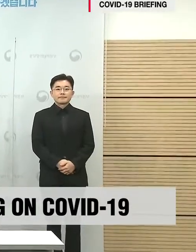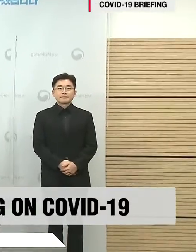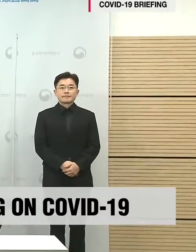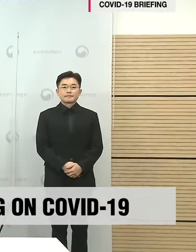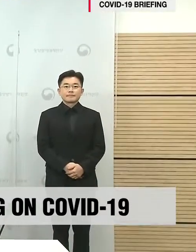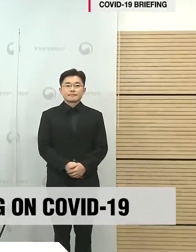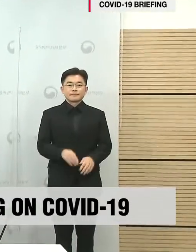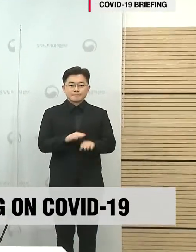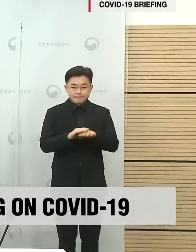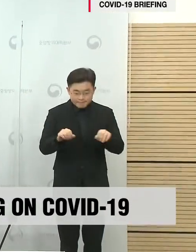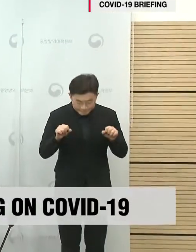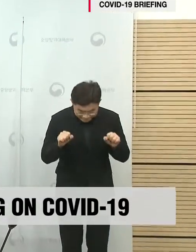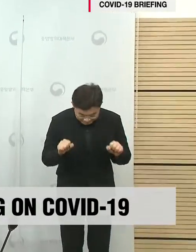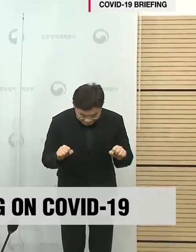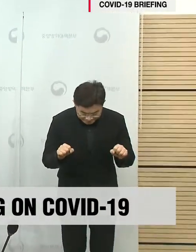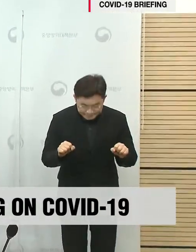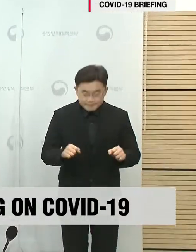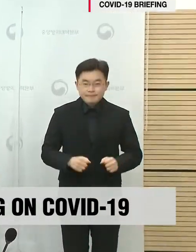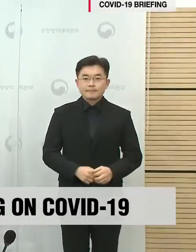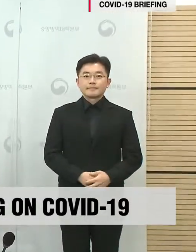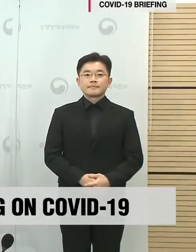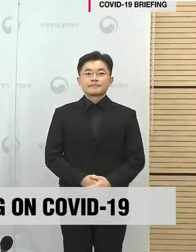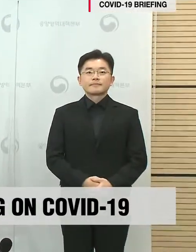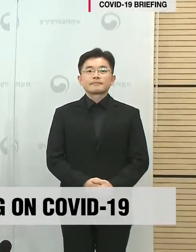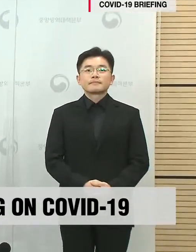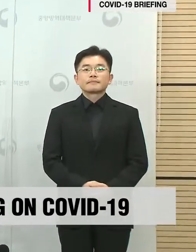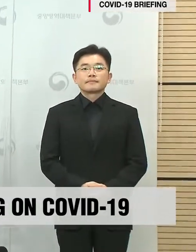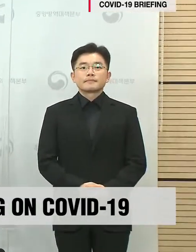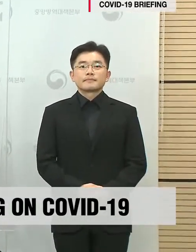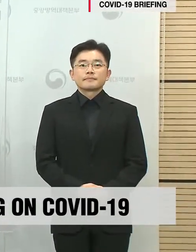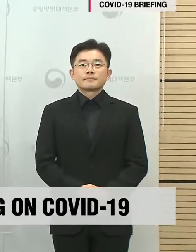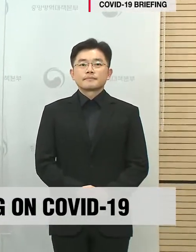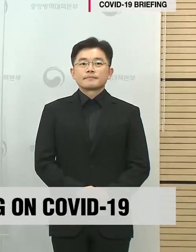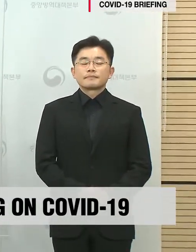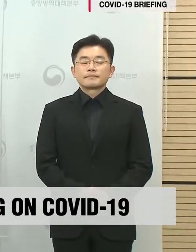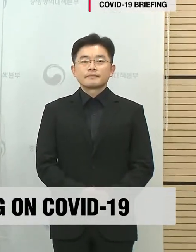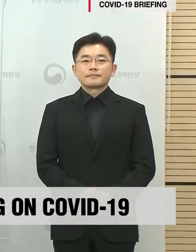First, we have Deputy Director Kwon Jun-uk with the briefing.